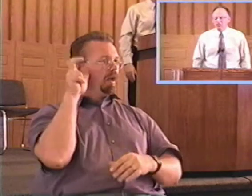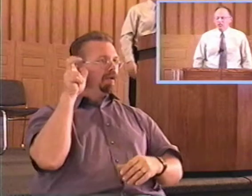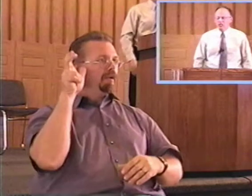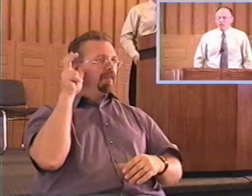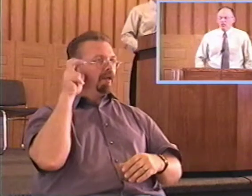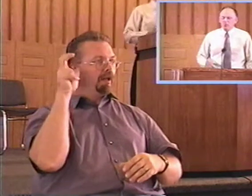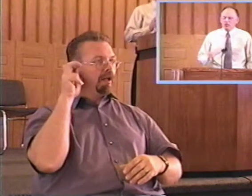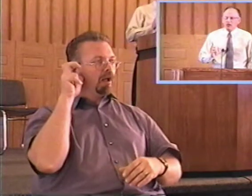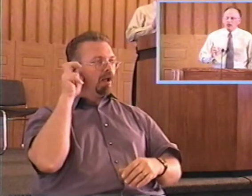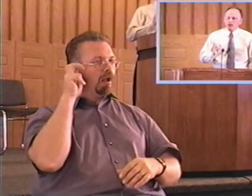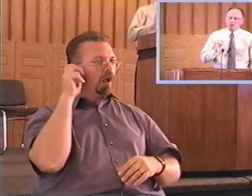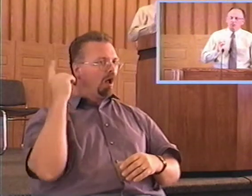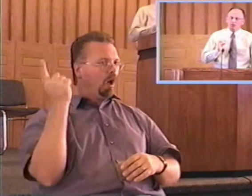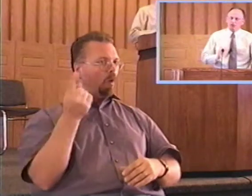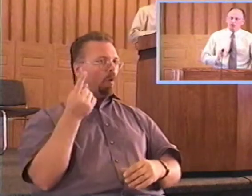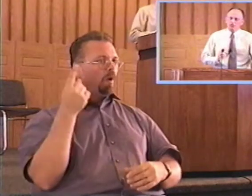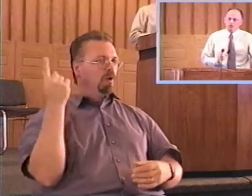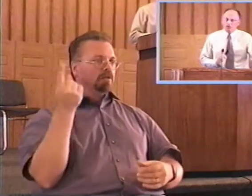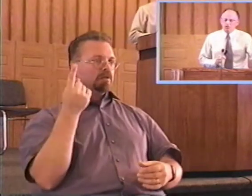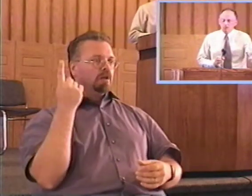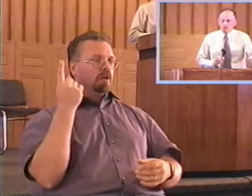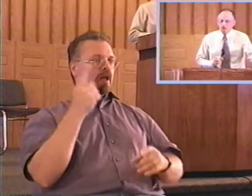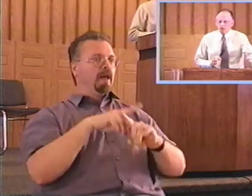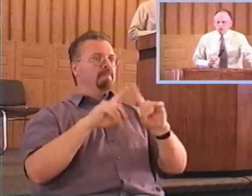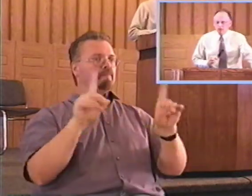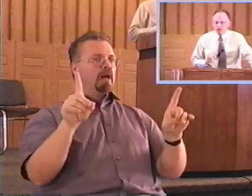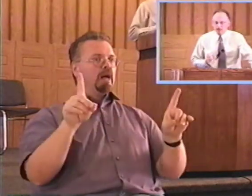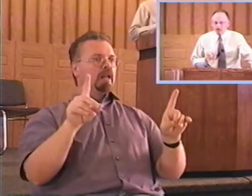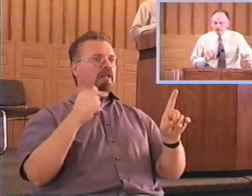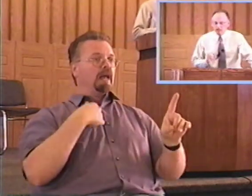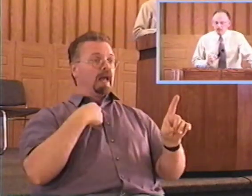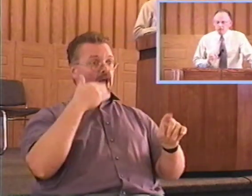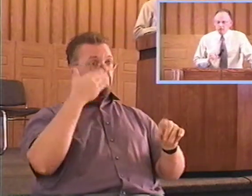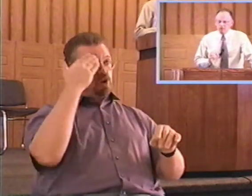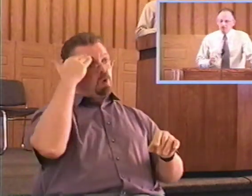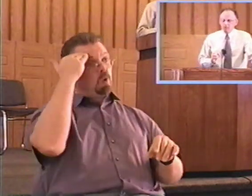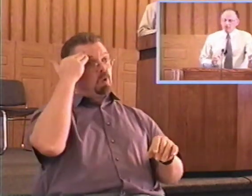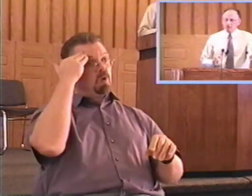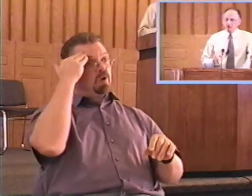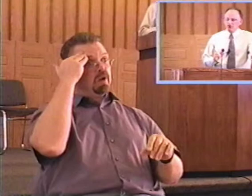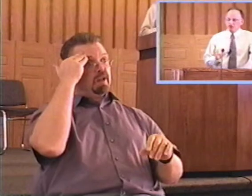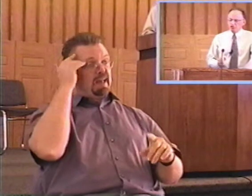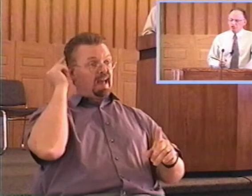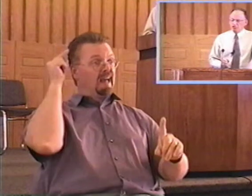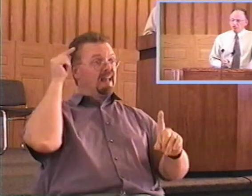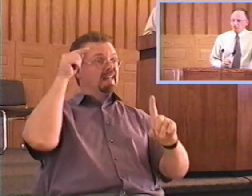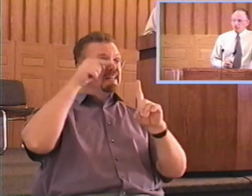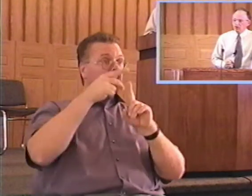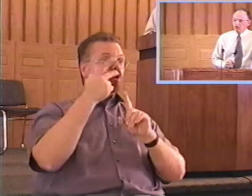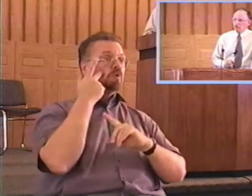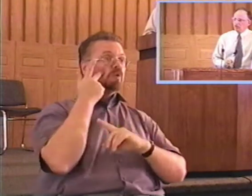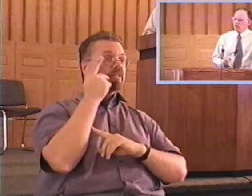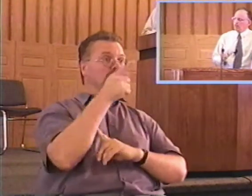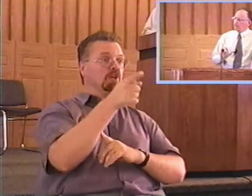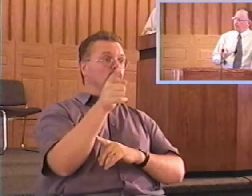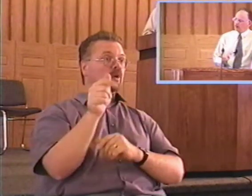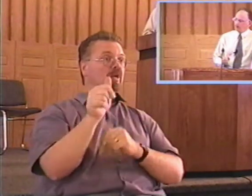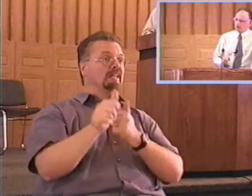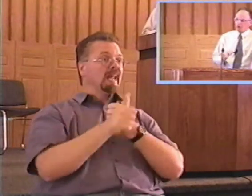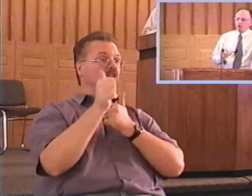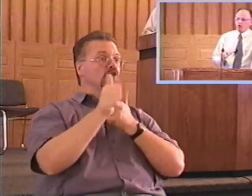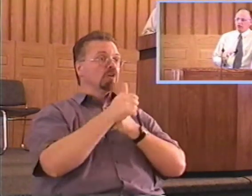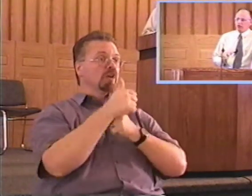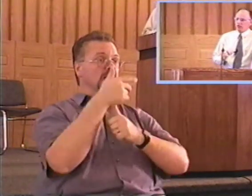pulpit. But I am convinced that unless you see your danger,